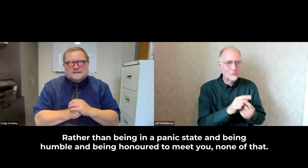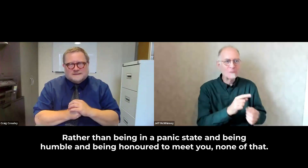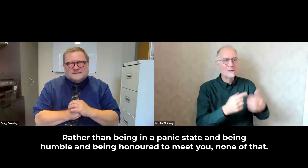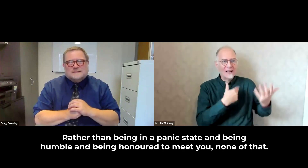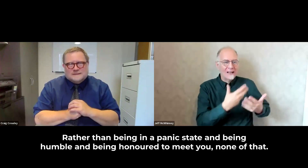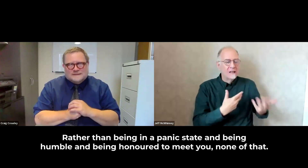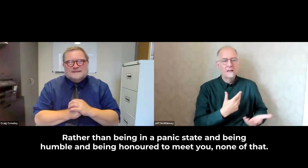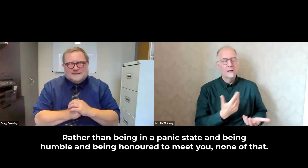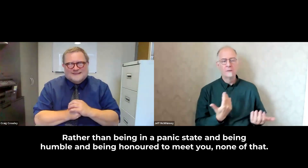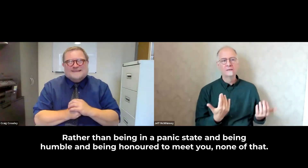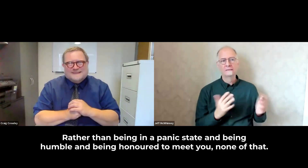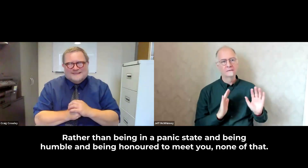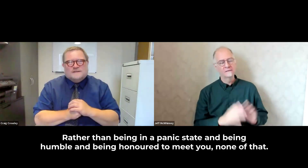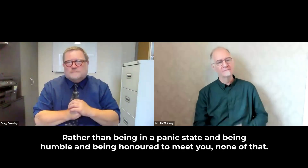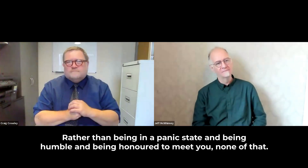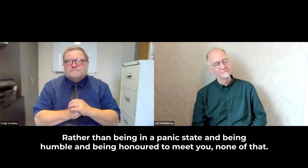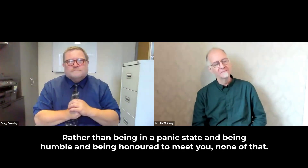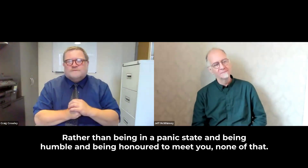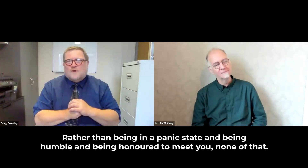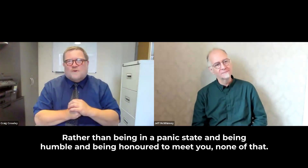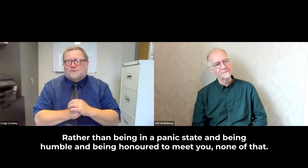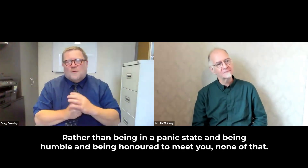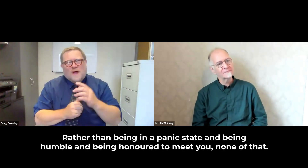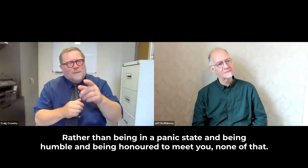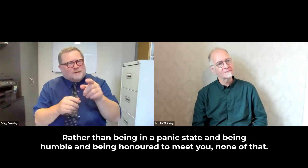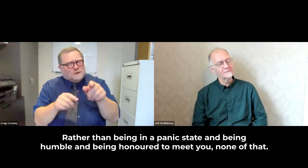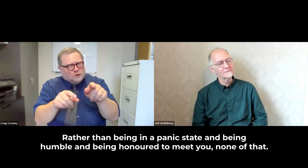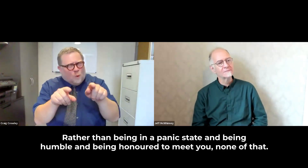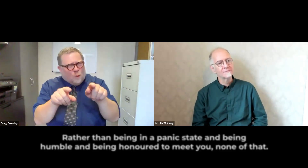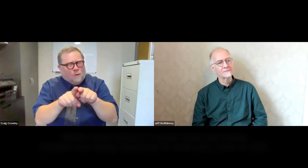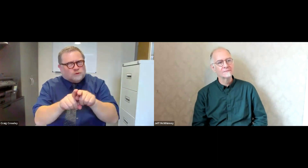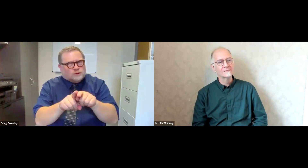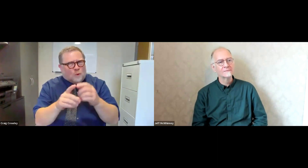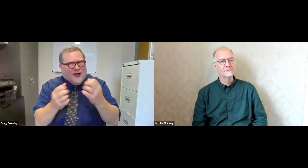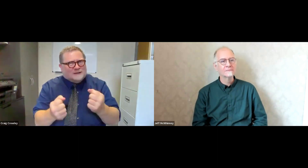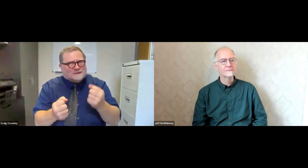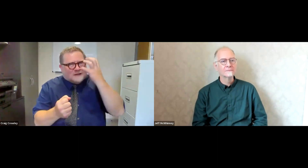being humble and being honored to meet you. None of that.